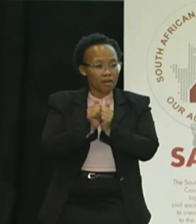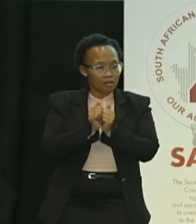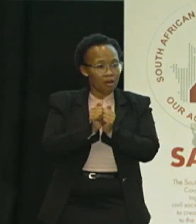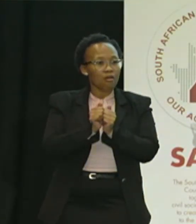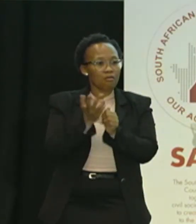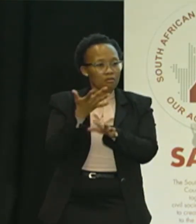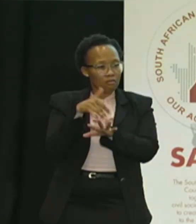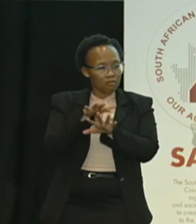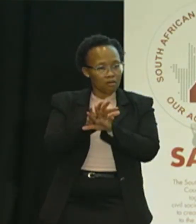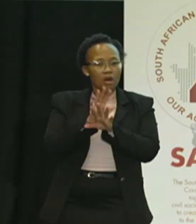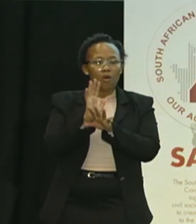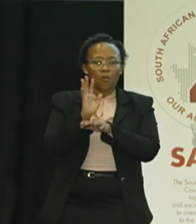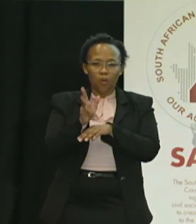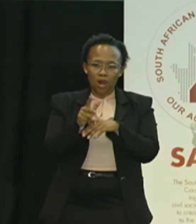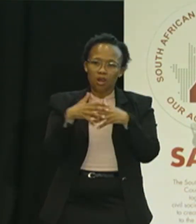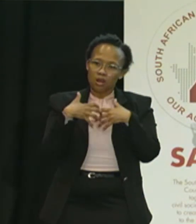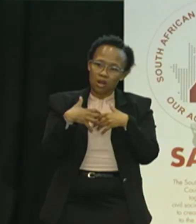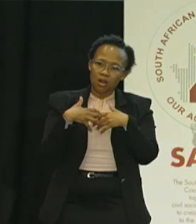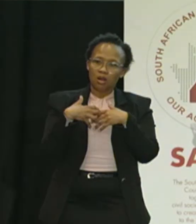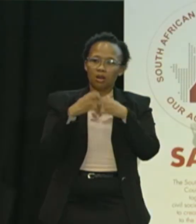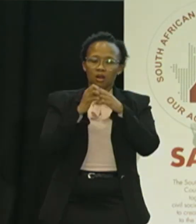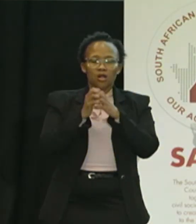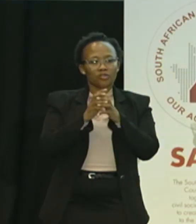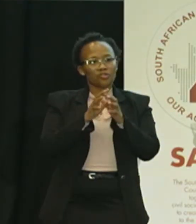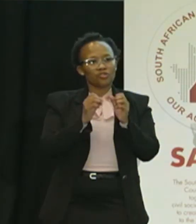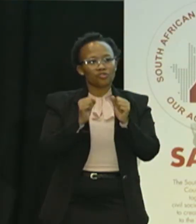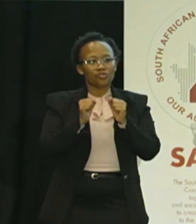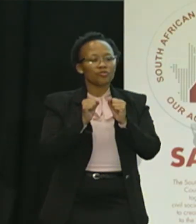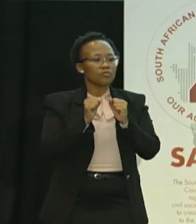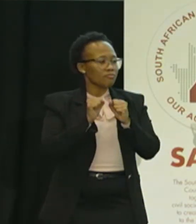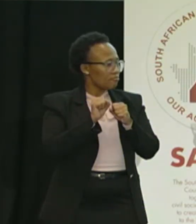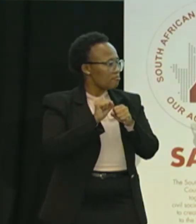a stronger and more sustainable